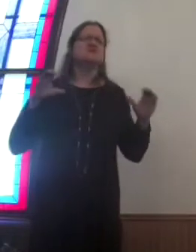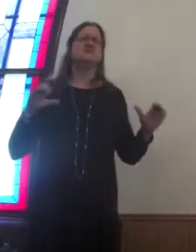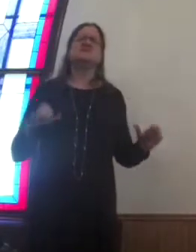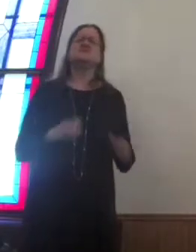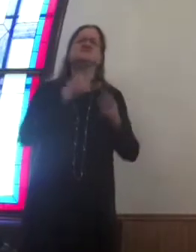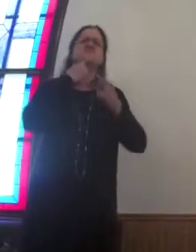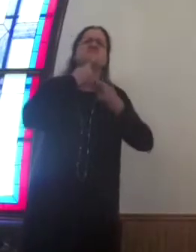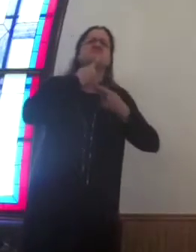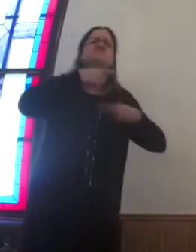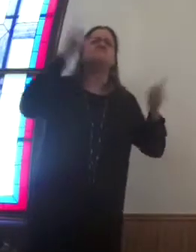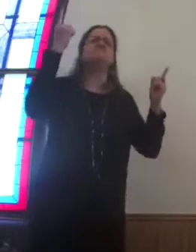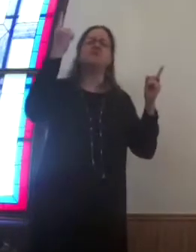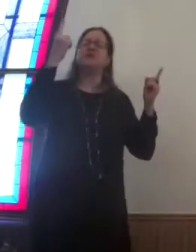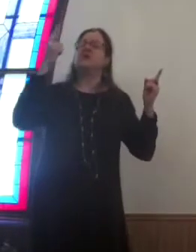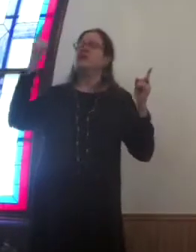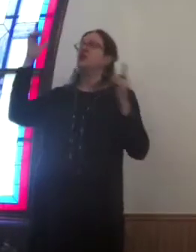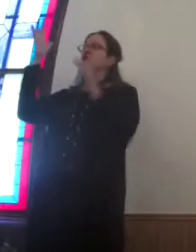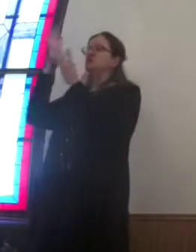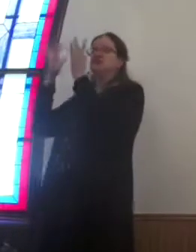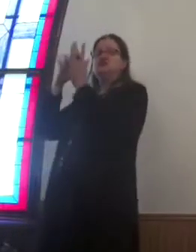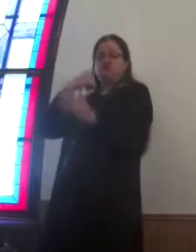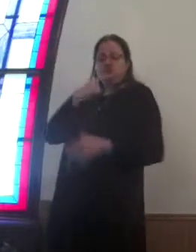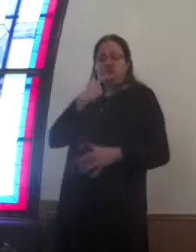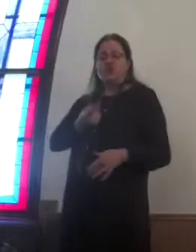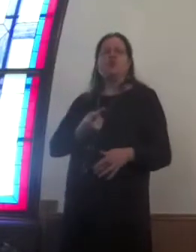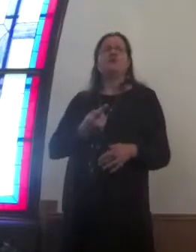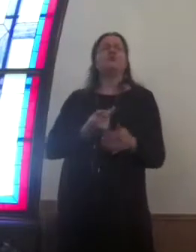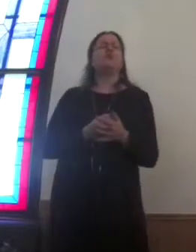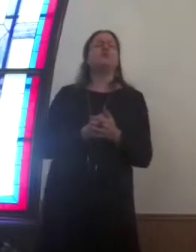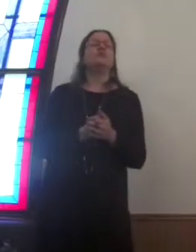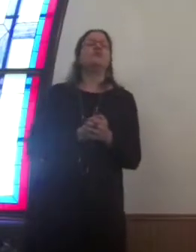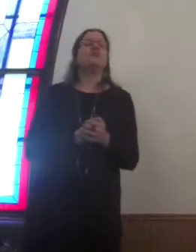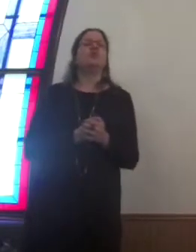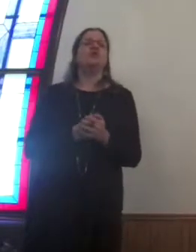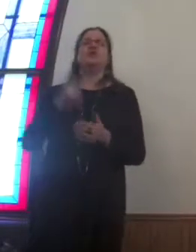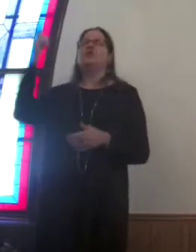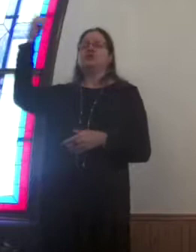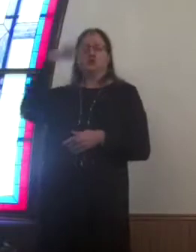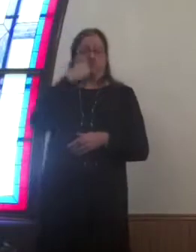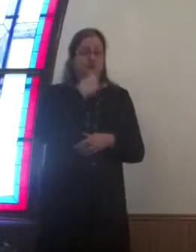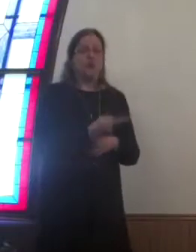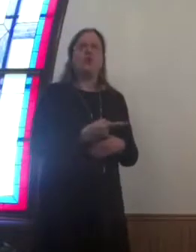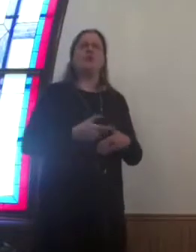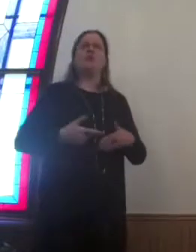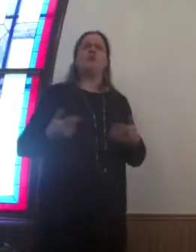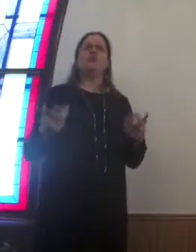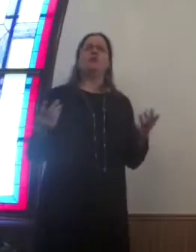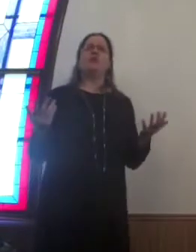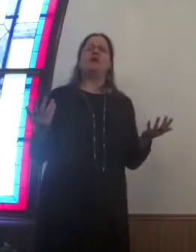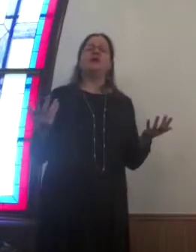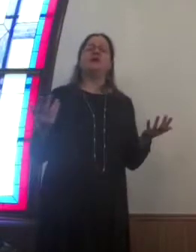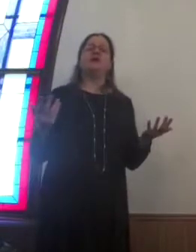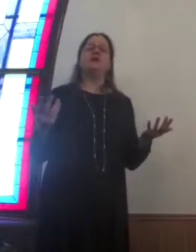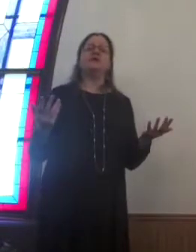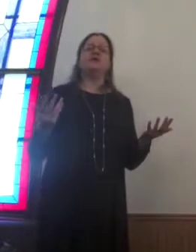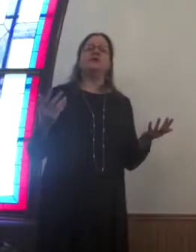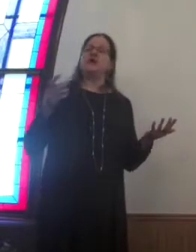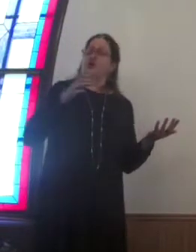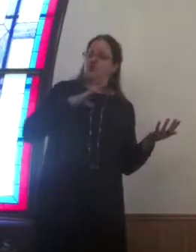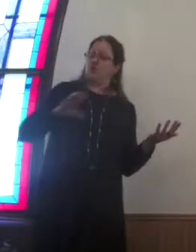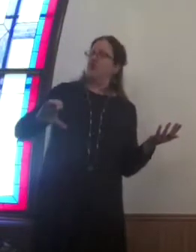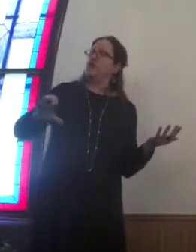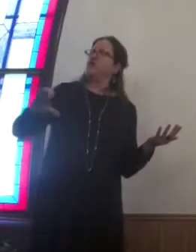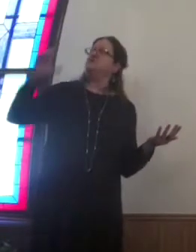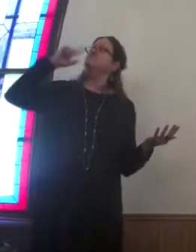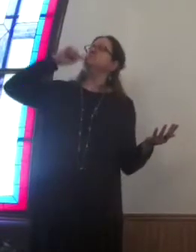what Christ had said. Christ had told her to do what the risen Christ had